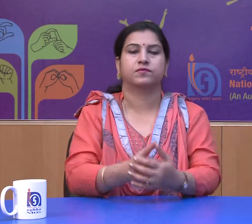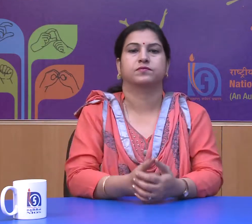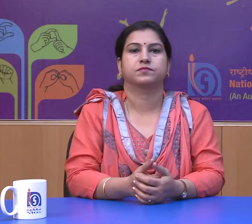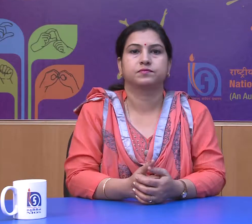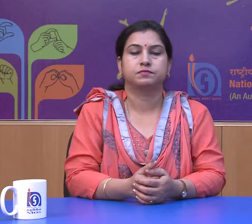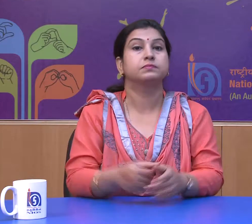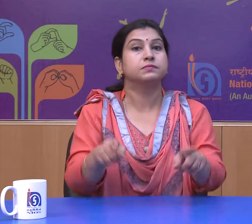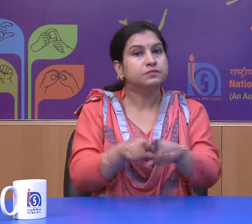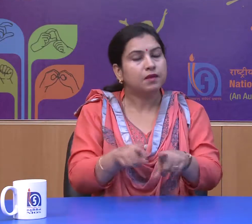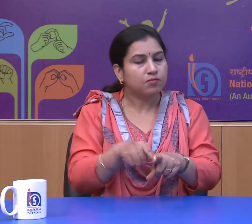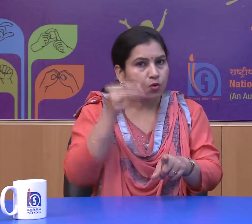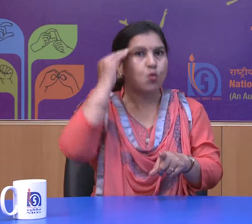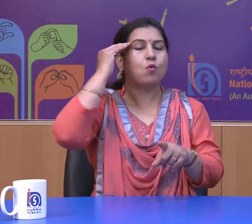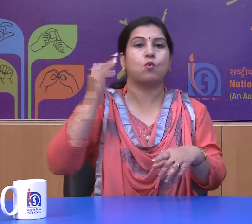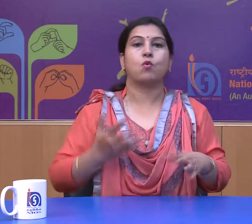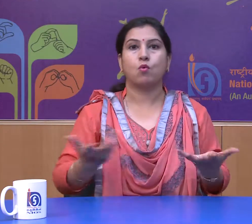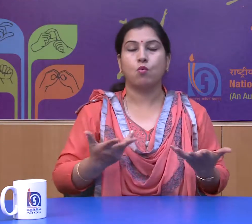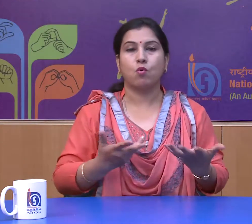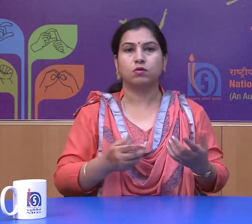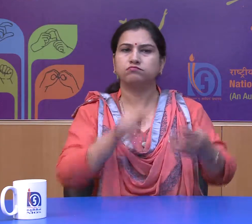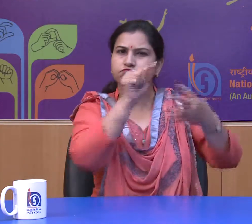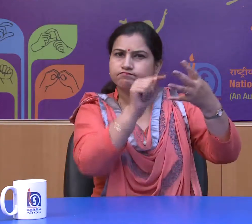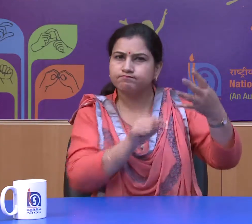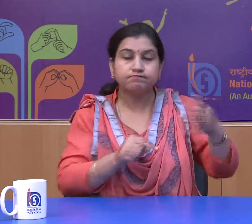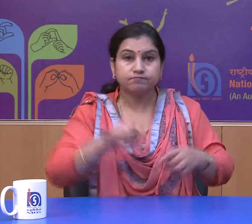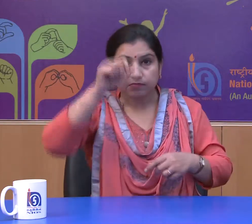and came to know about the features of Indian Constitution.